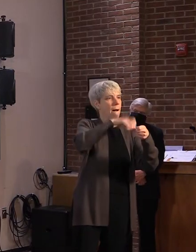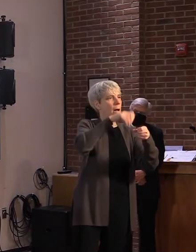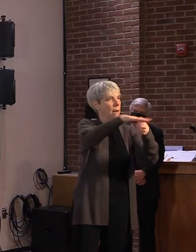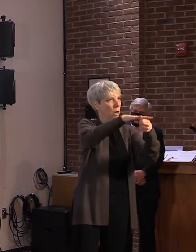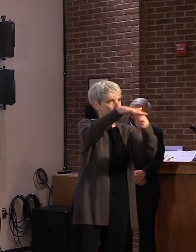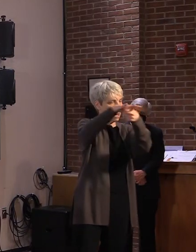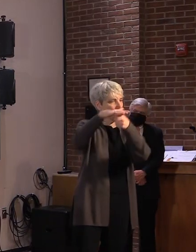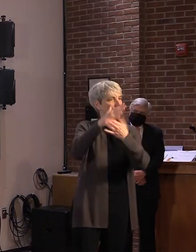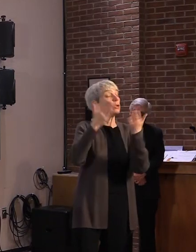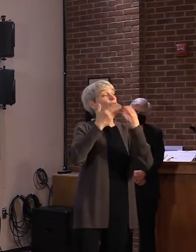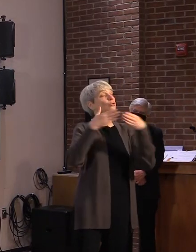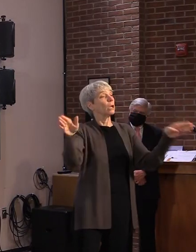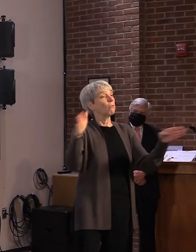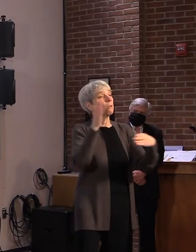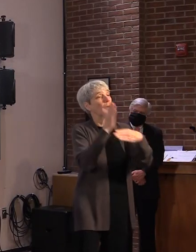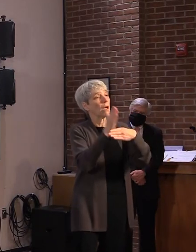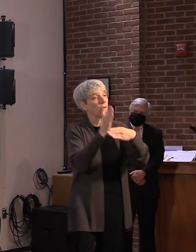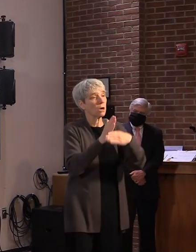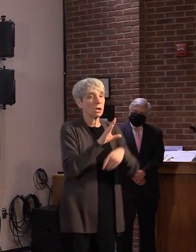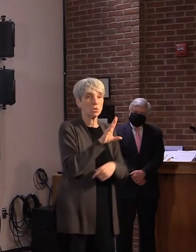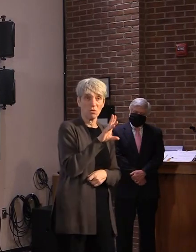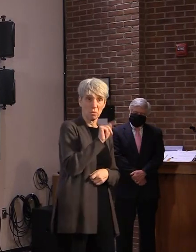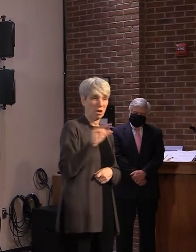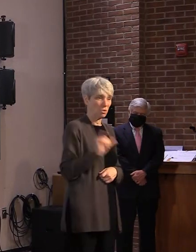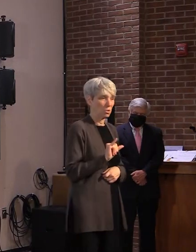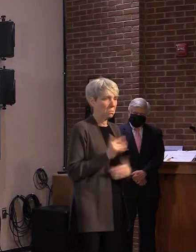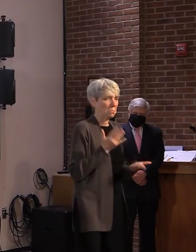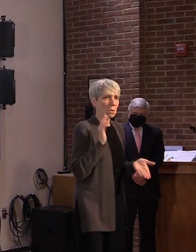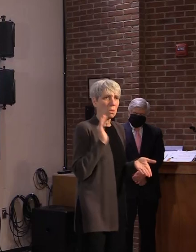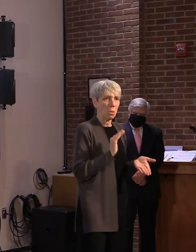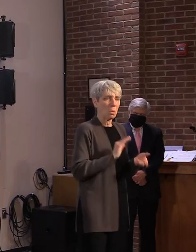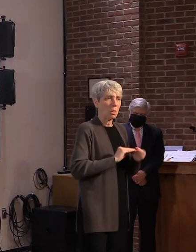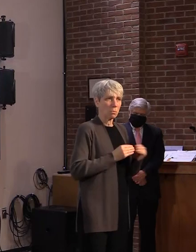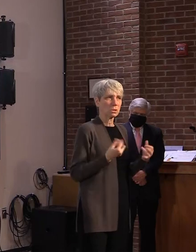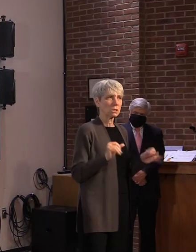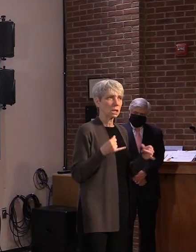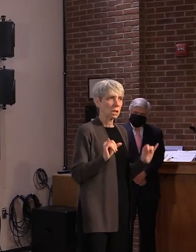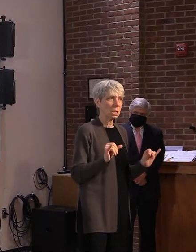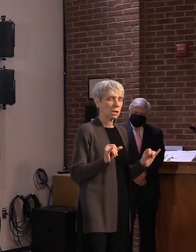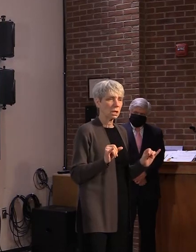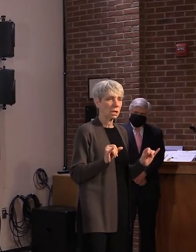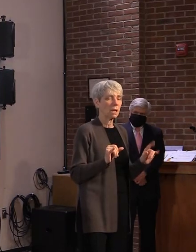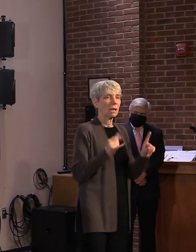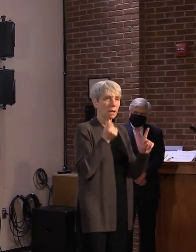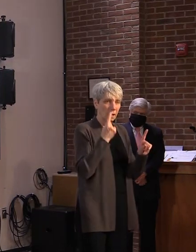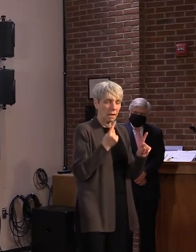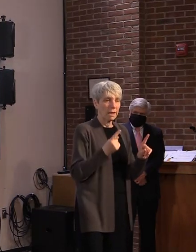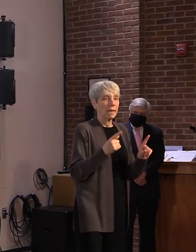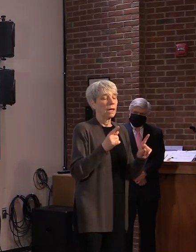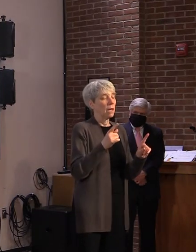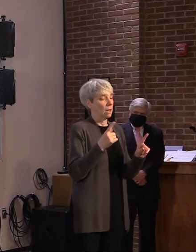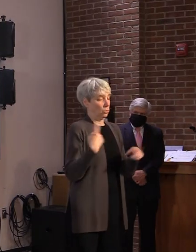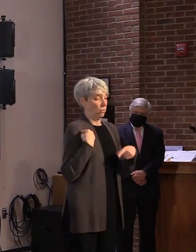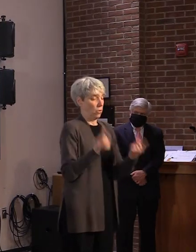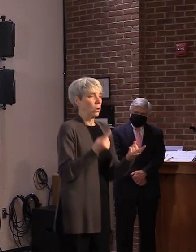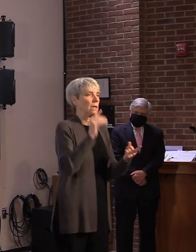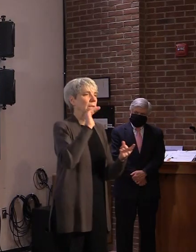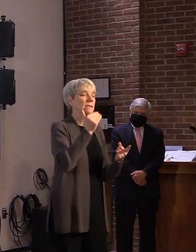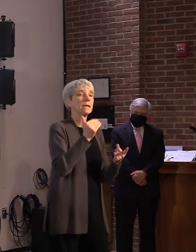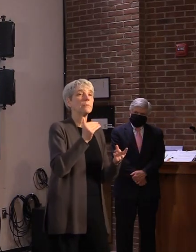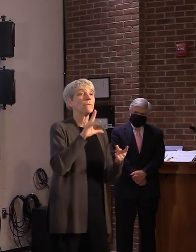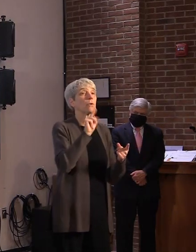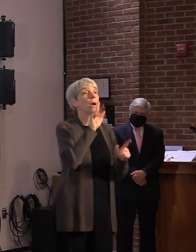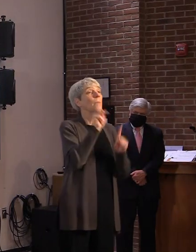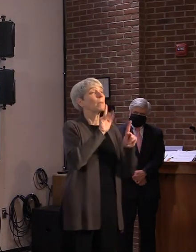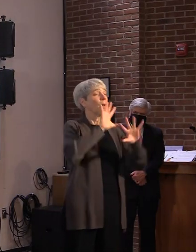rates, looking at our rates of new cases, et cetera. The best guess is that under 5% of Vermonters may have been exposed